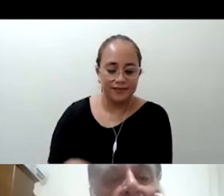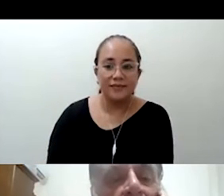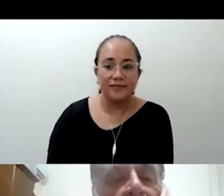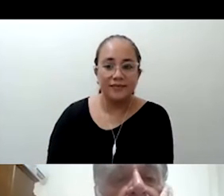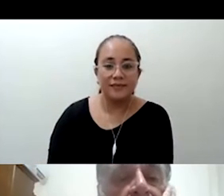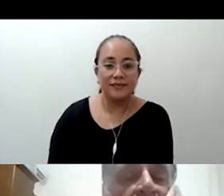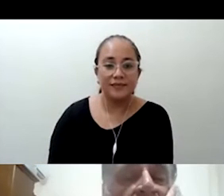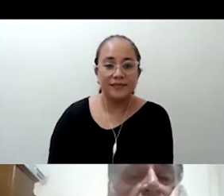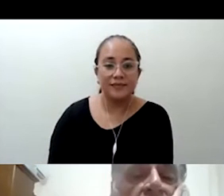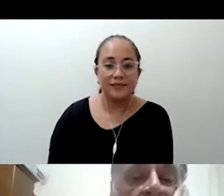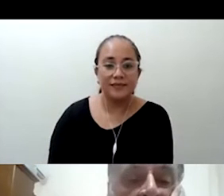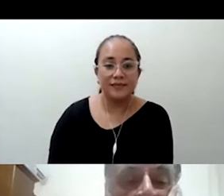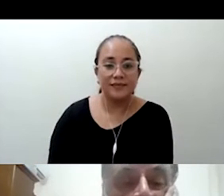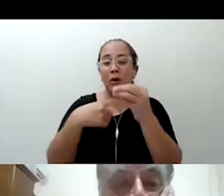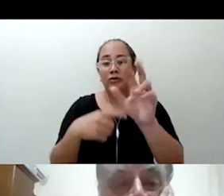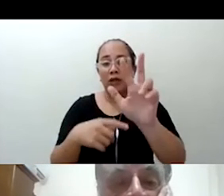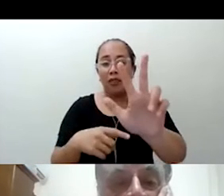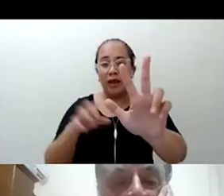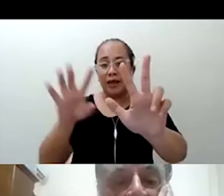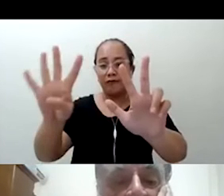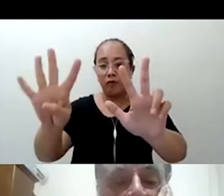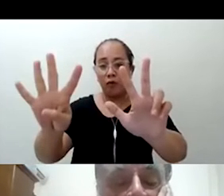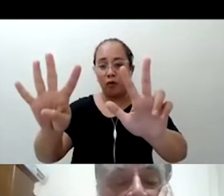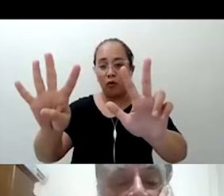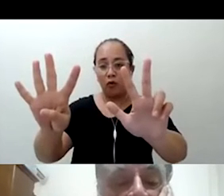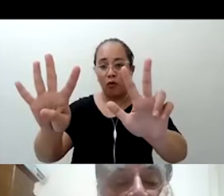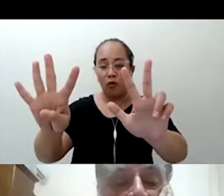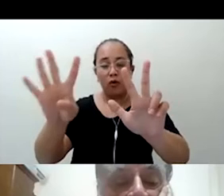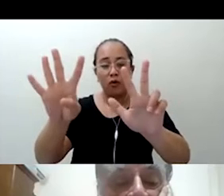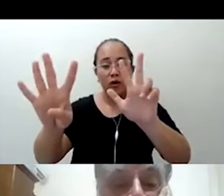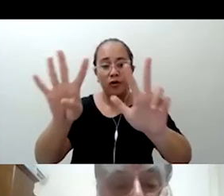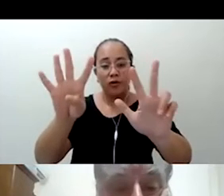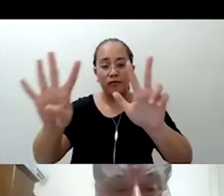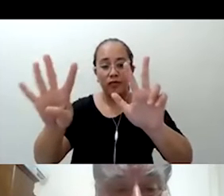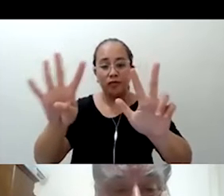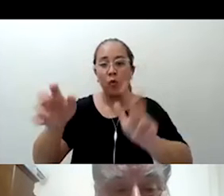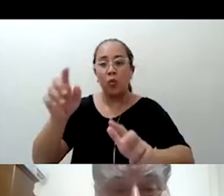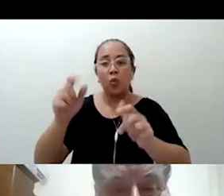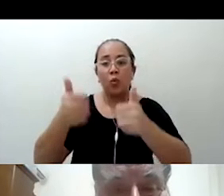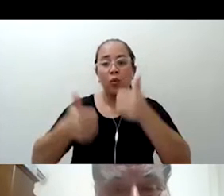question about 3 and 4. Which sign goes first, 3 or 4?